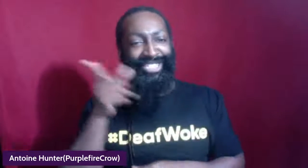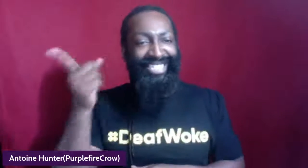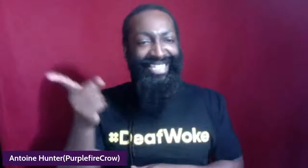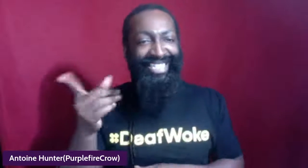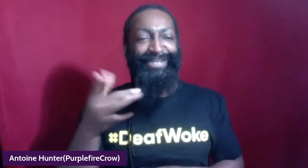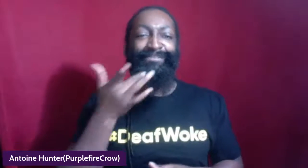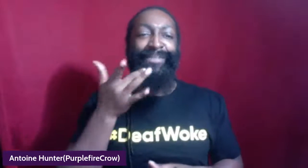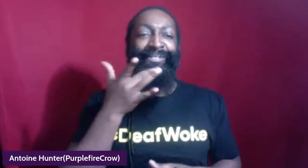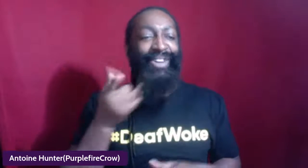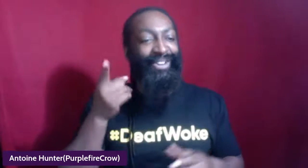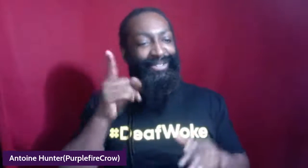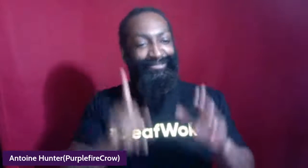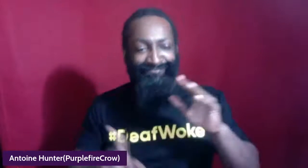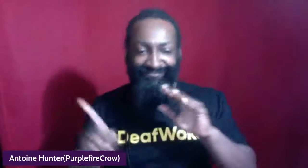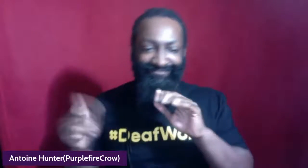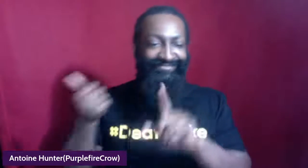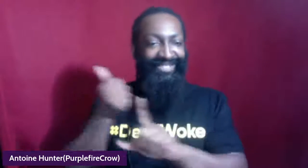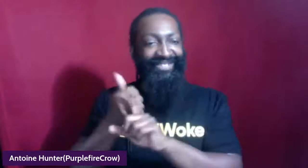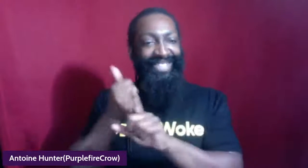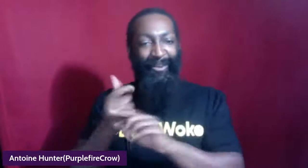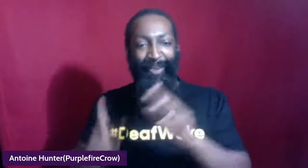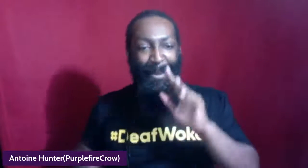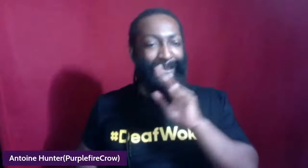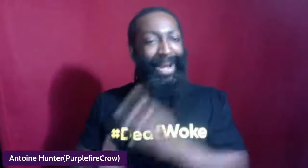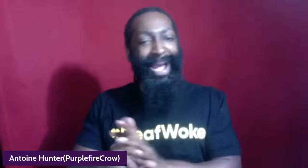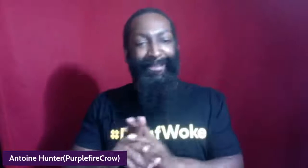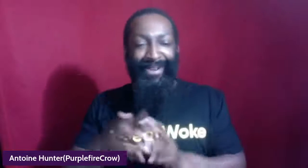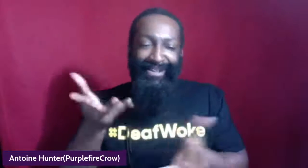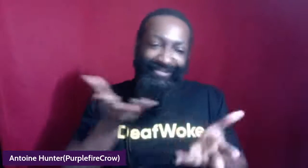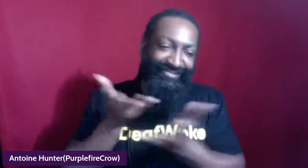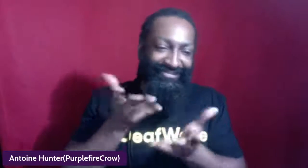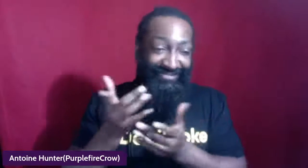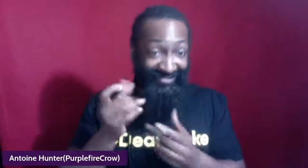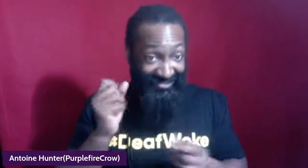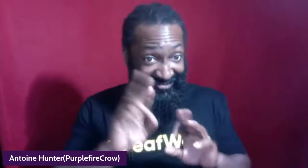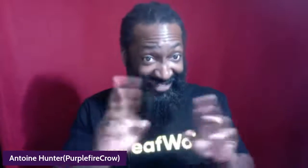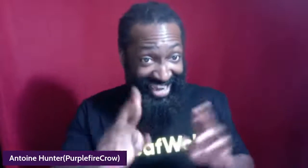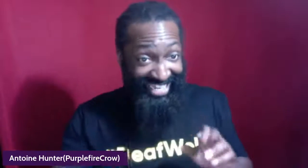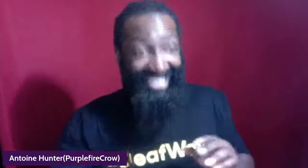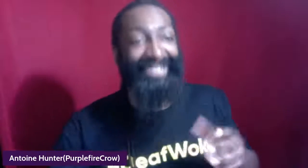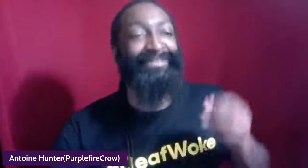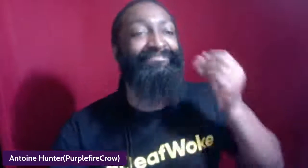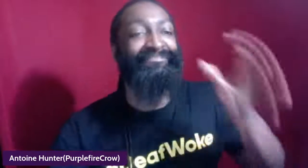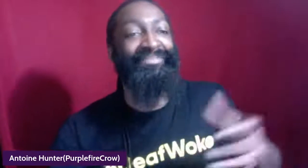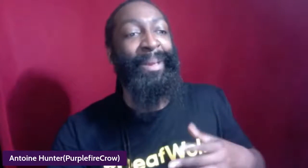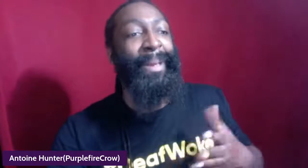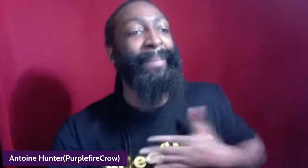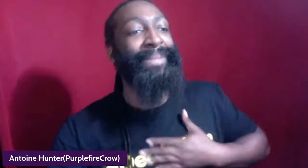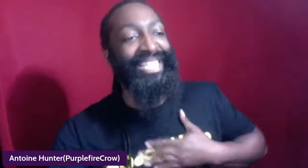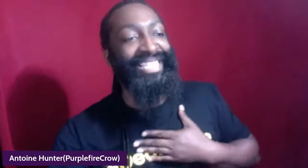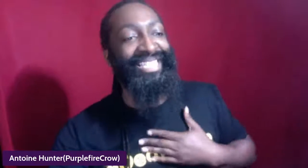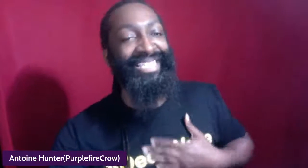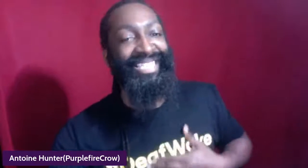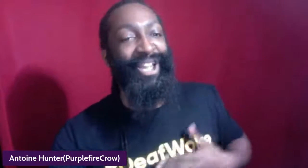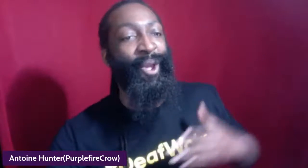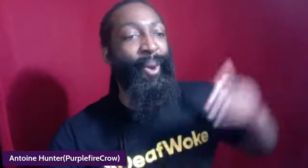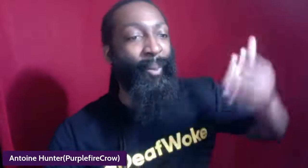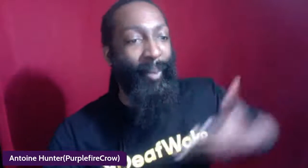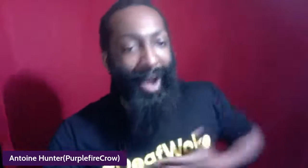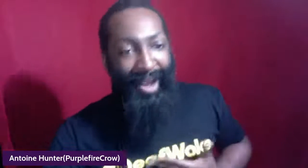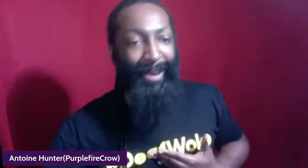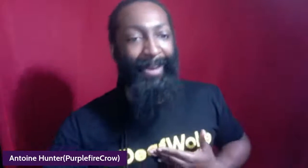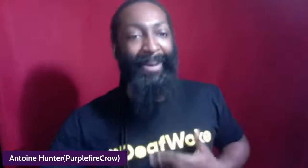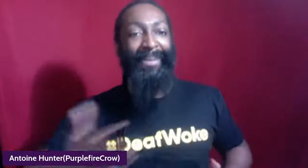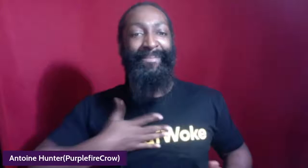I can spend this entire night, all night, talking about her achievements. So let's bring her on and let's have a little